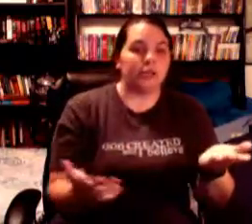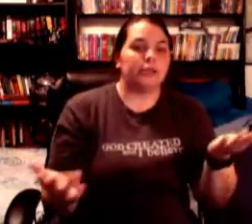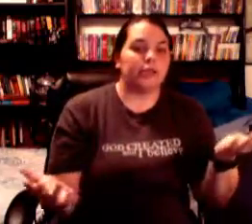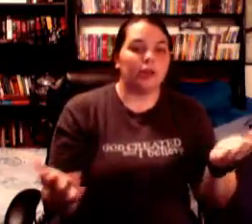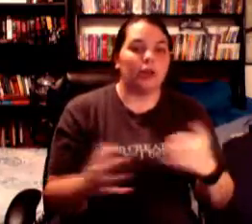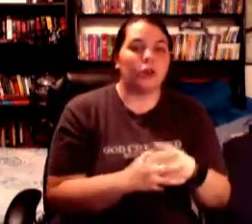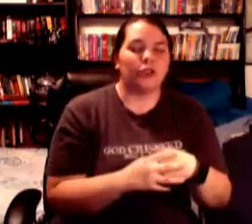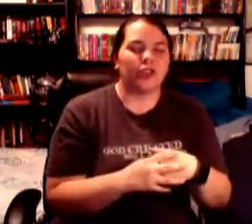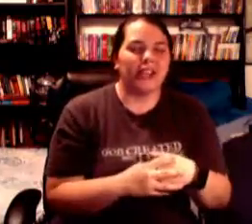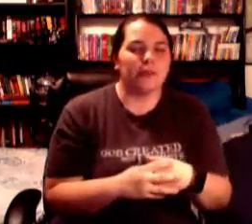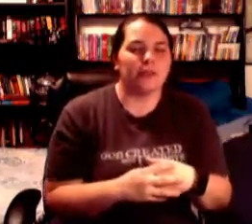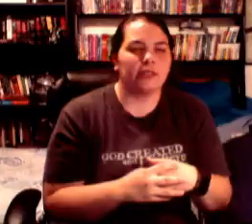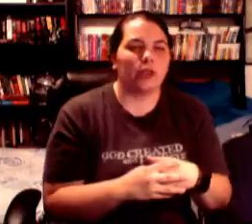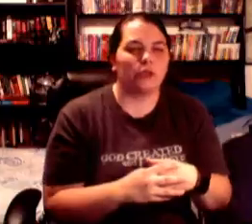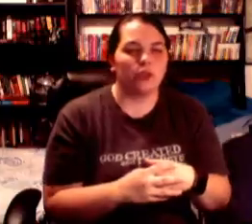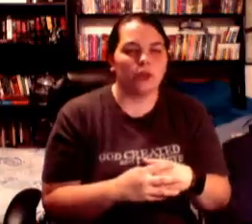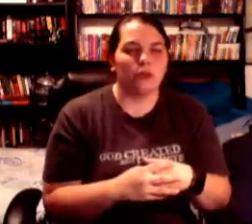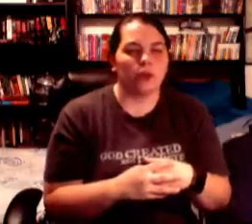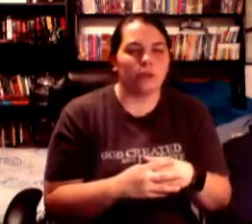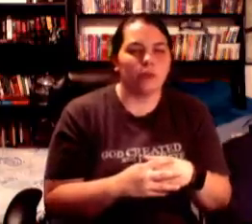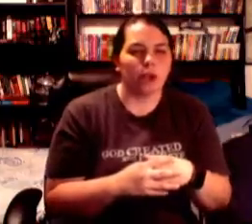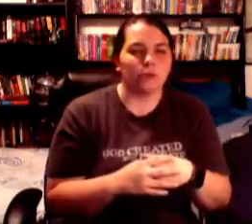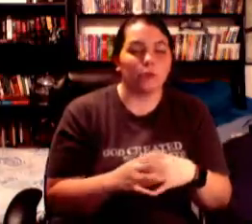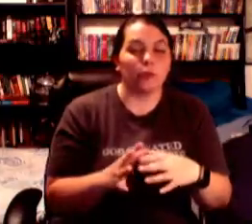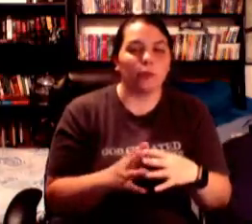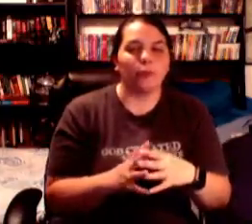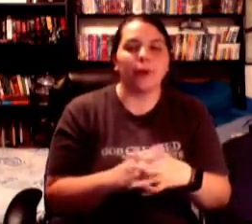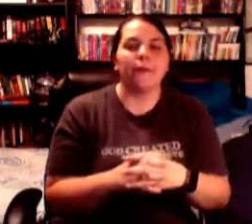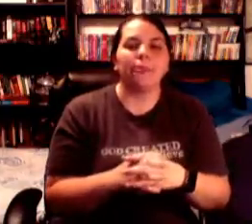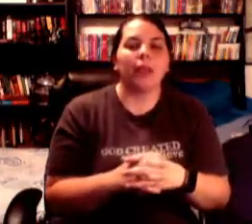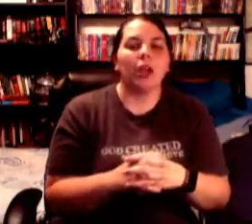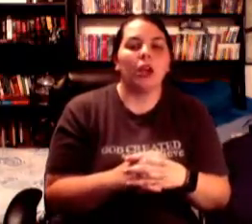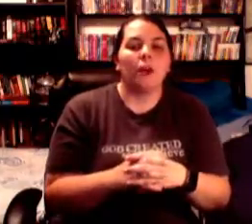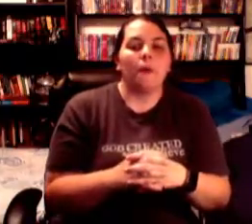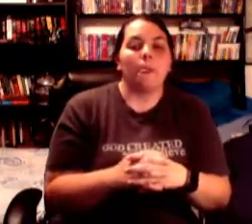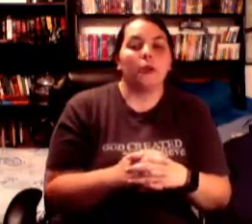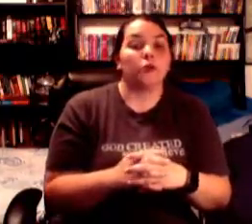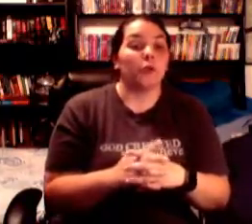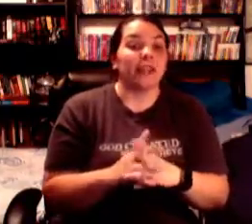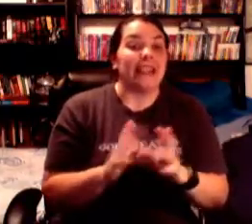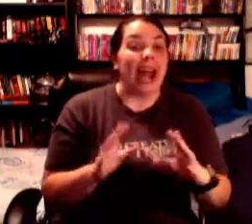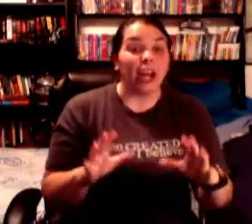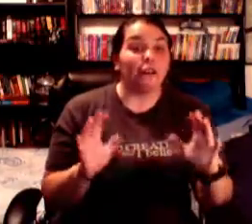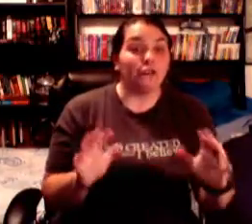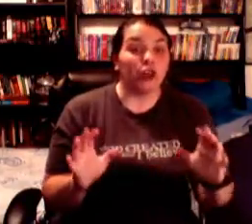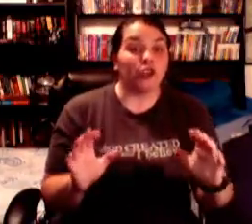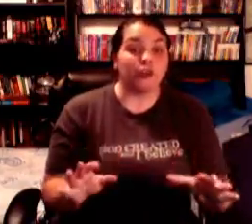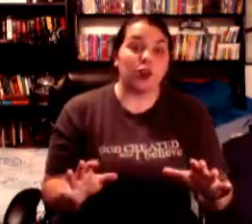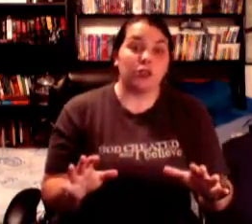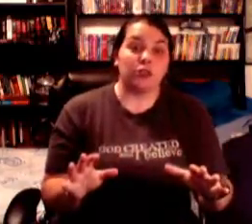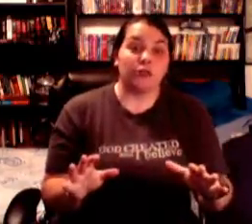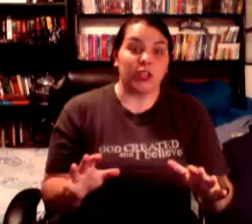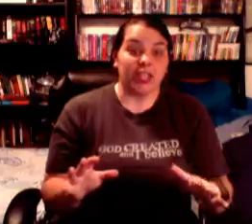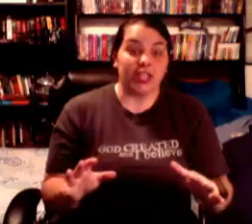but we're going to try to keep it as close to the words as possible so we can remember it. So the entire first verse for the